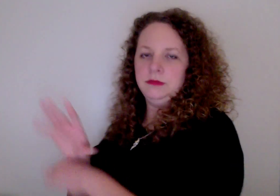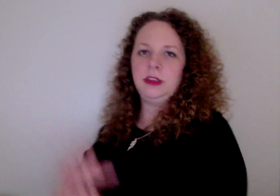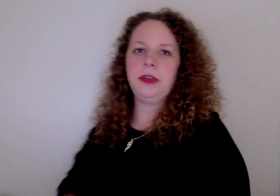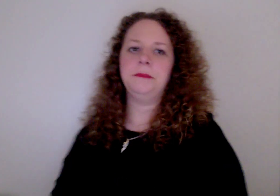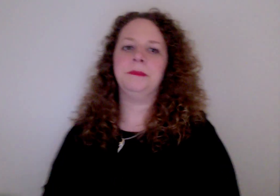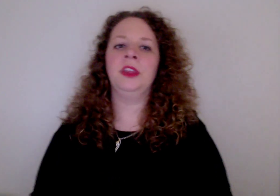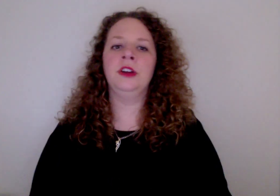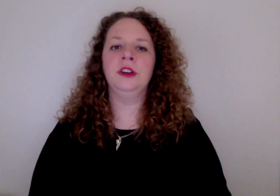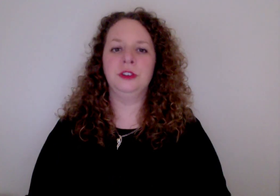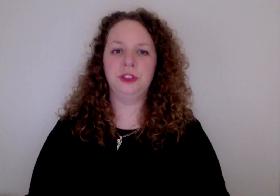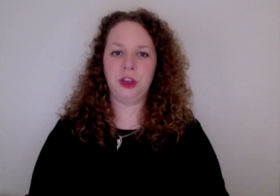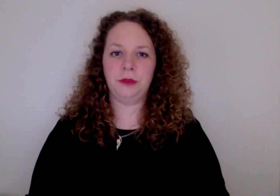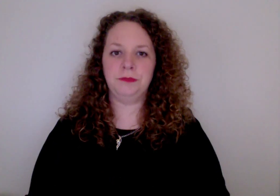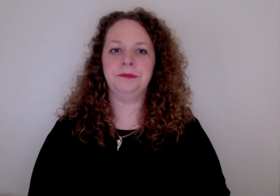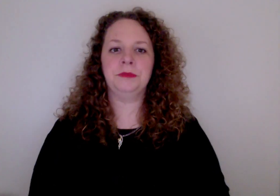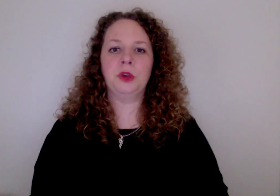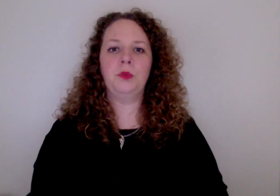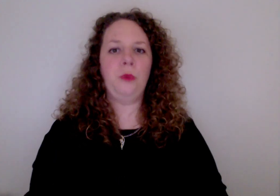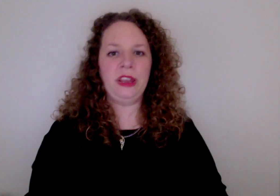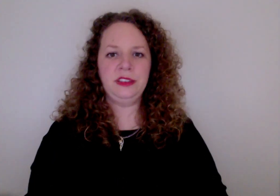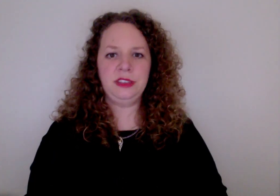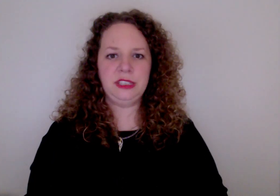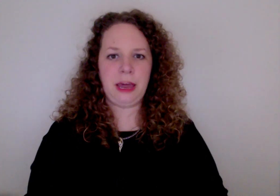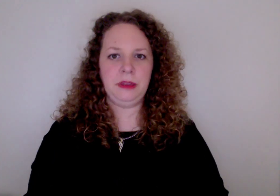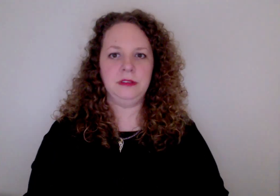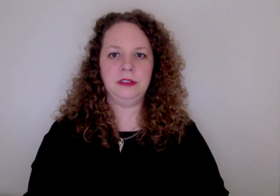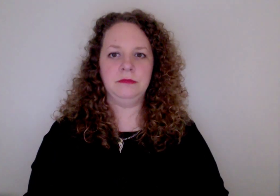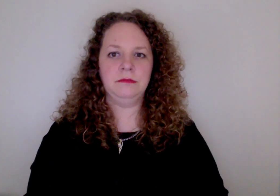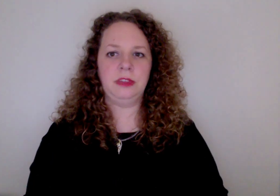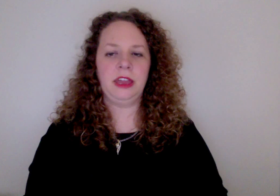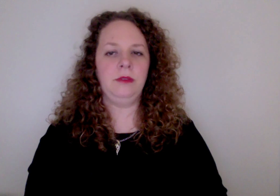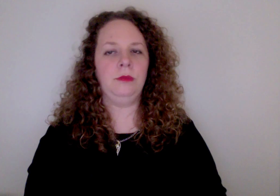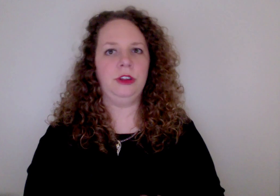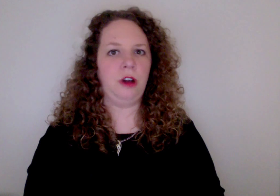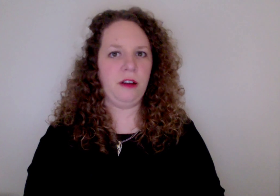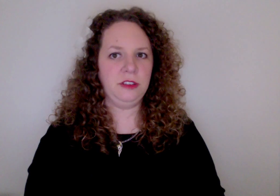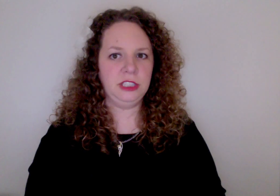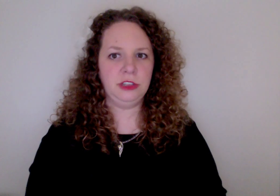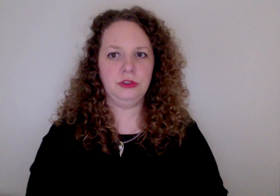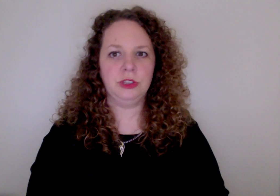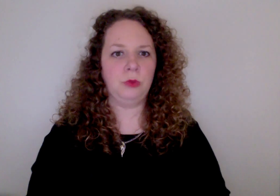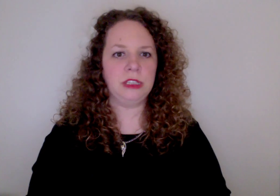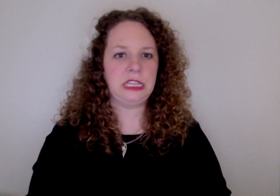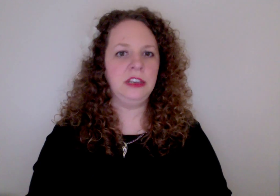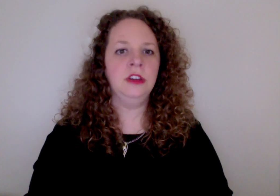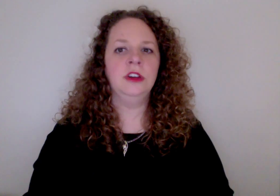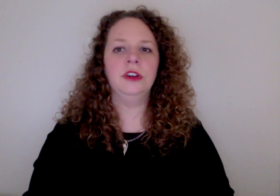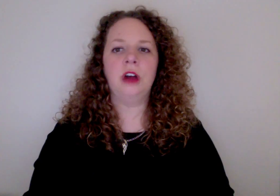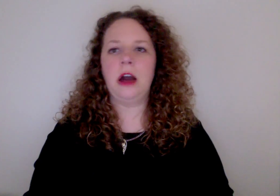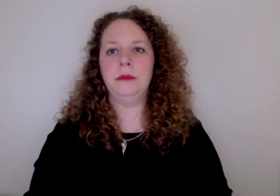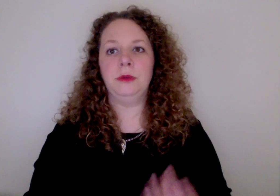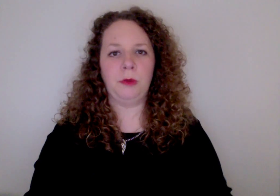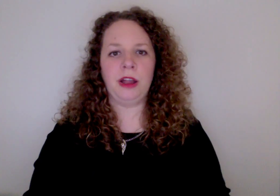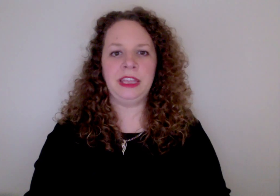Okay? So when did this happen? Okay, well, obviously you just walked in. You were walking